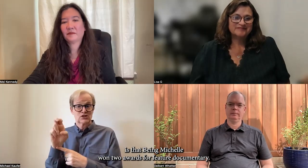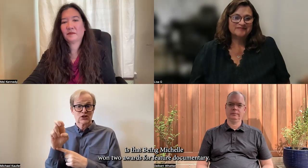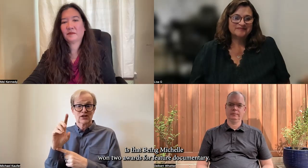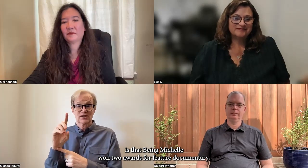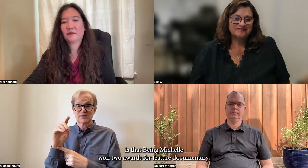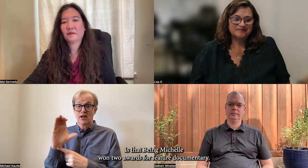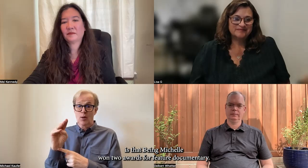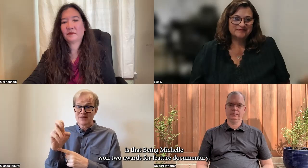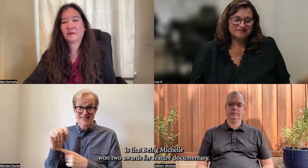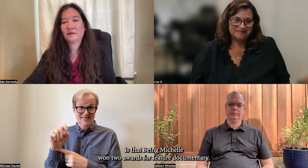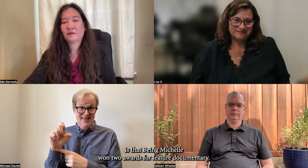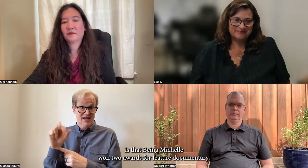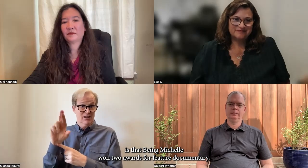feature documentary.